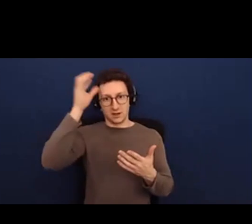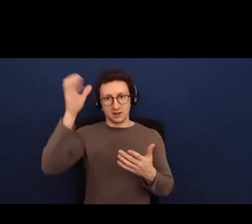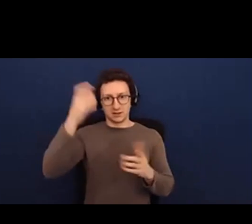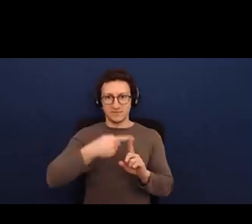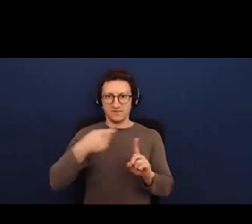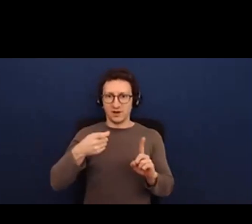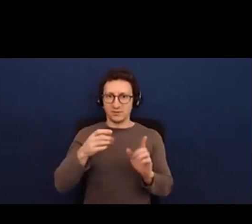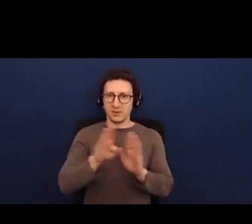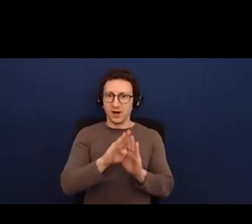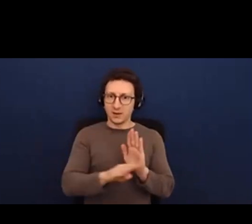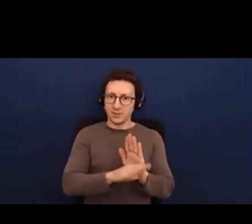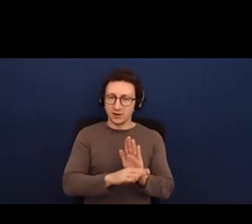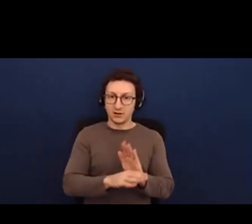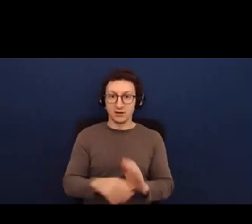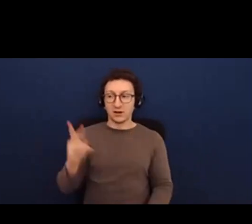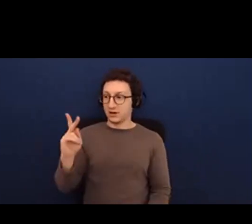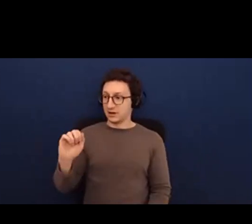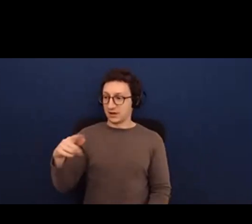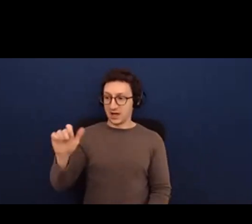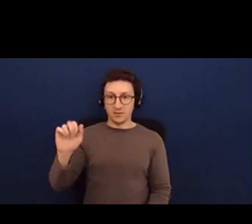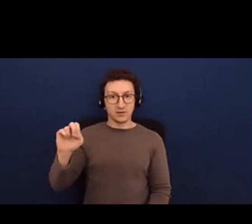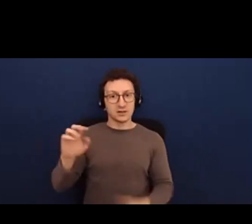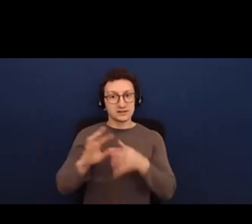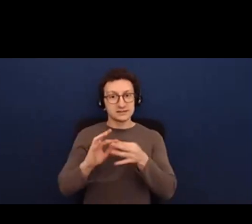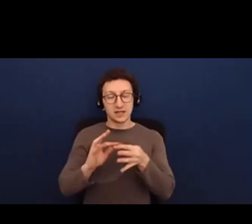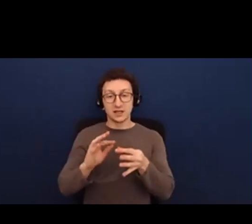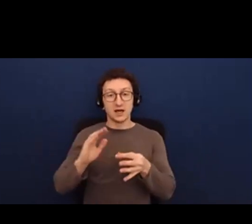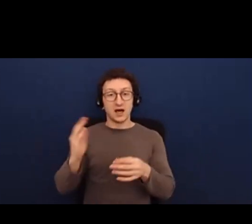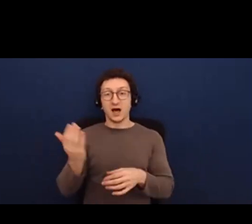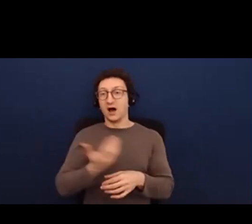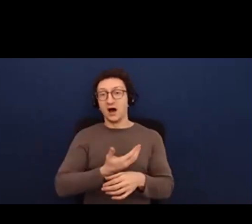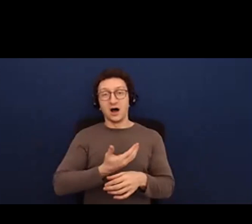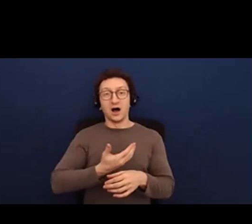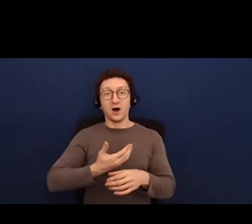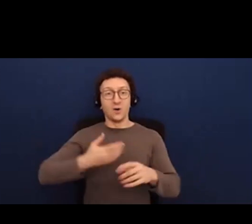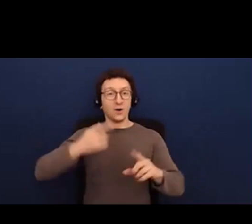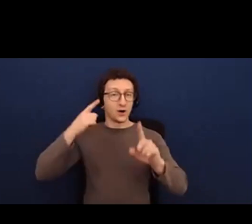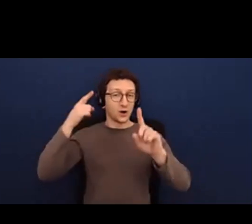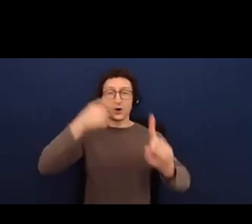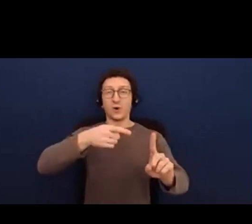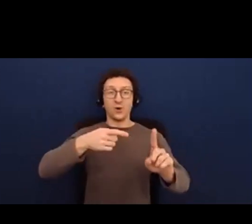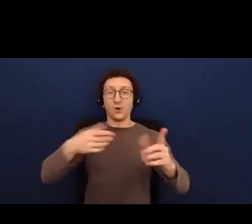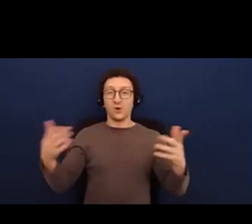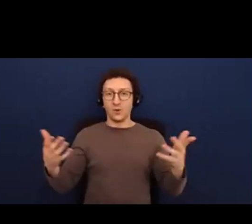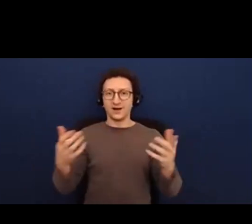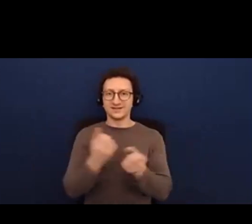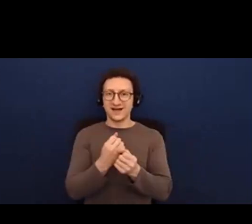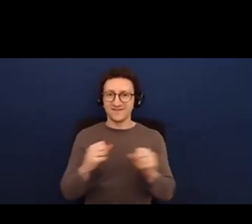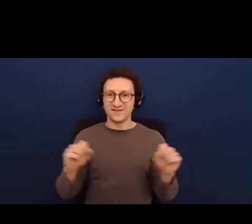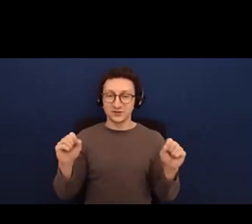Kaplan defined it as the goal and end of religion, which is defined in